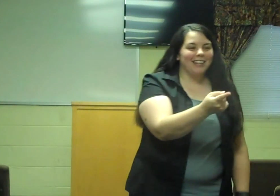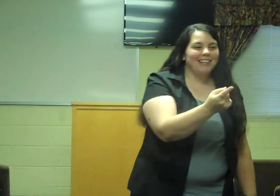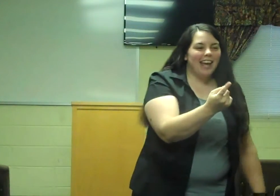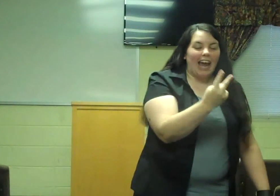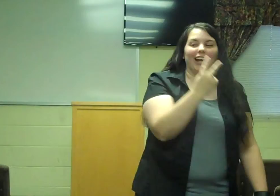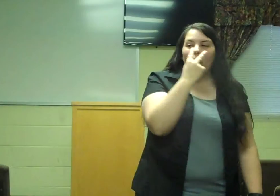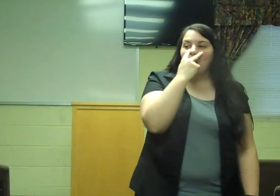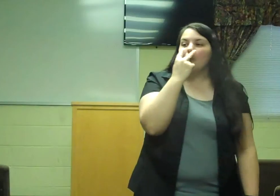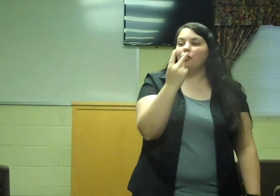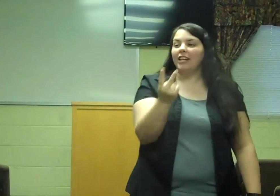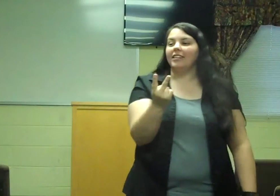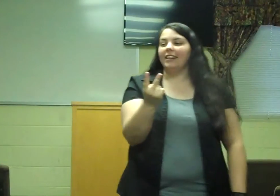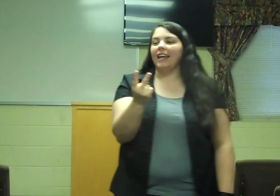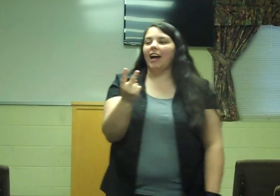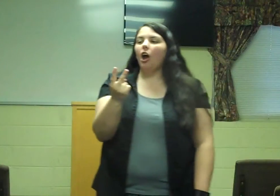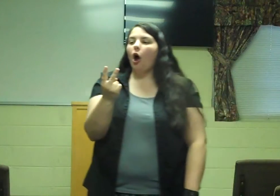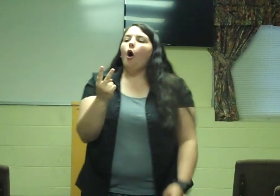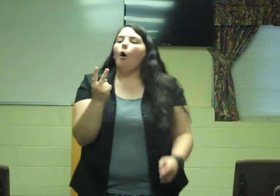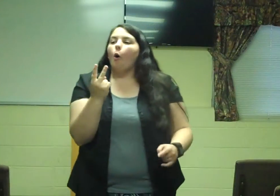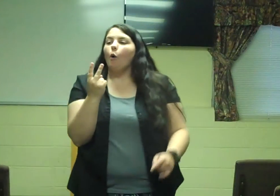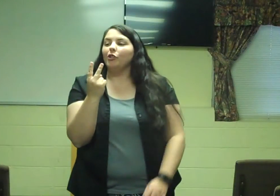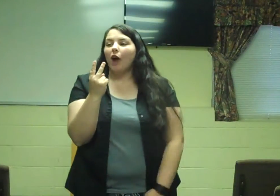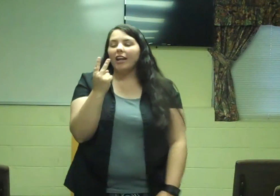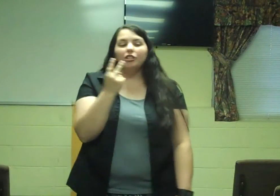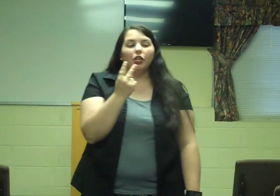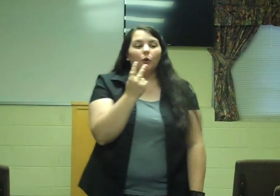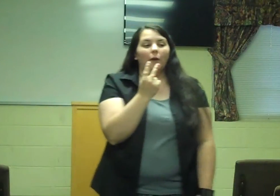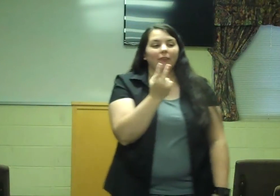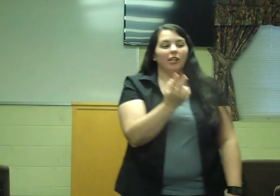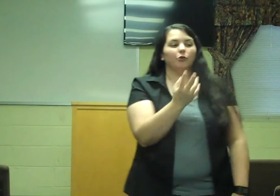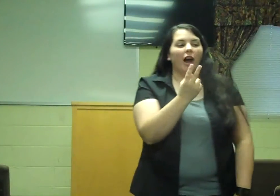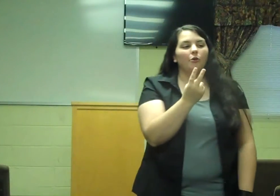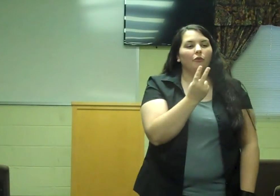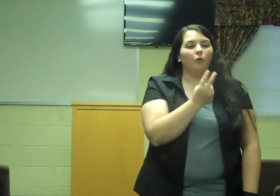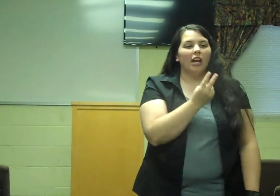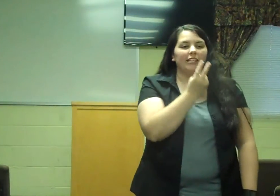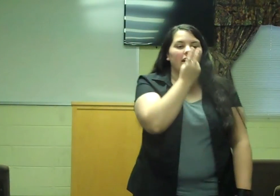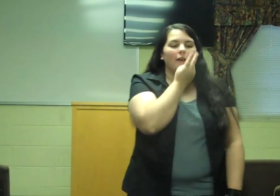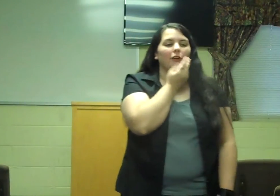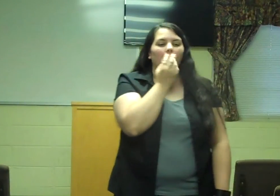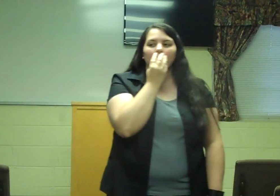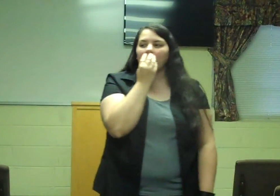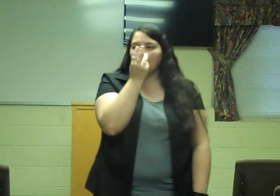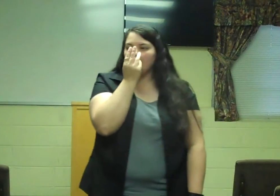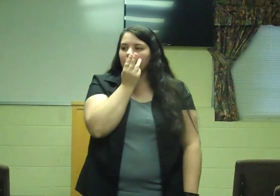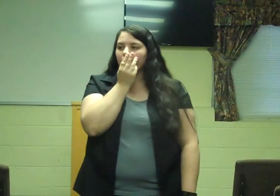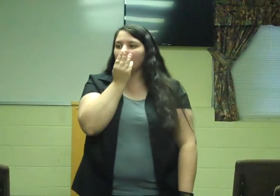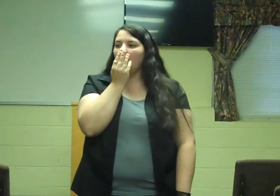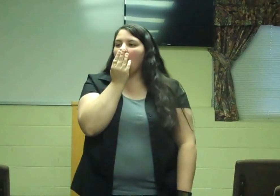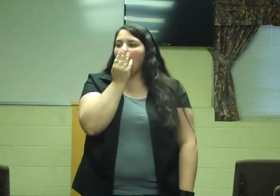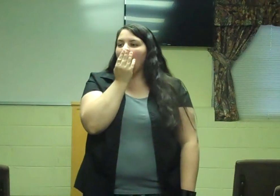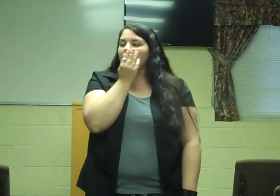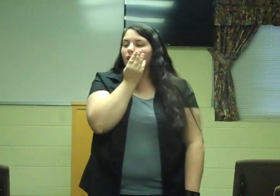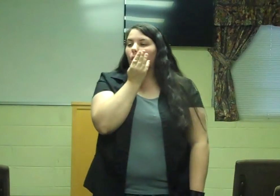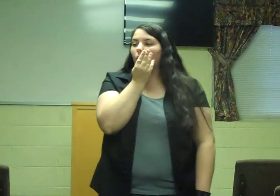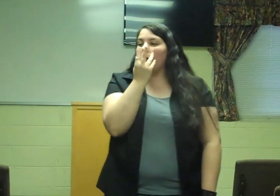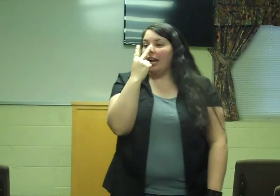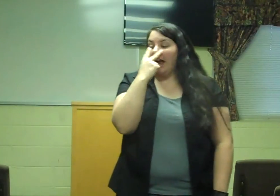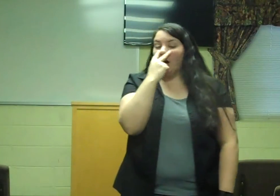did. And a lot of people tend to think that. What we try to do is we try to avoid covering our lips. So,